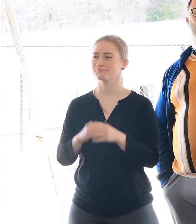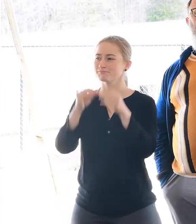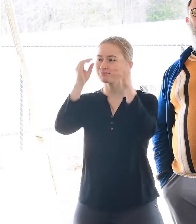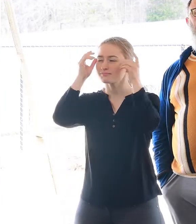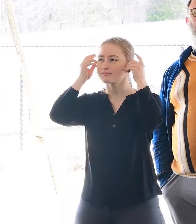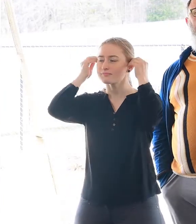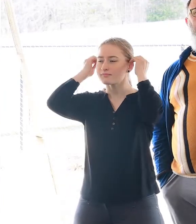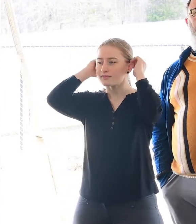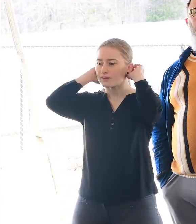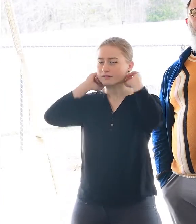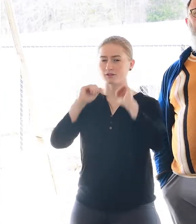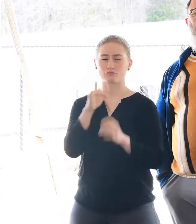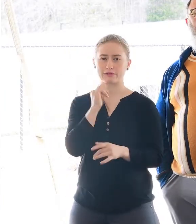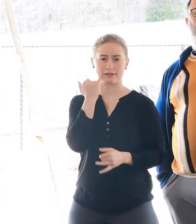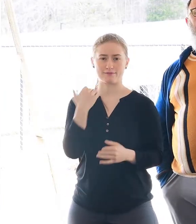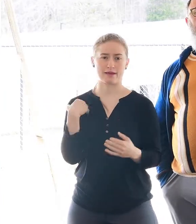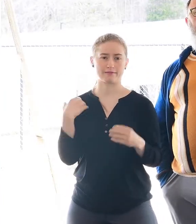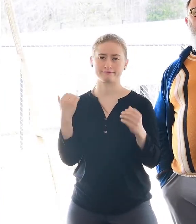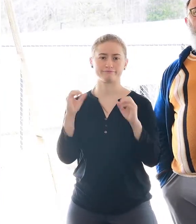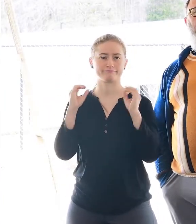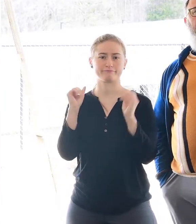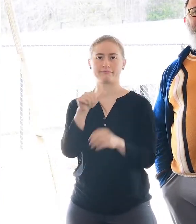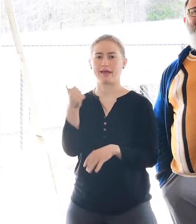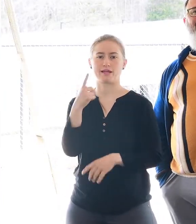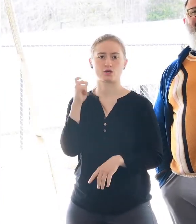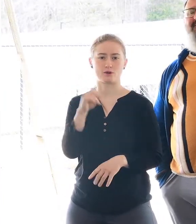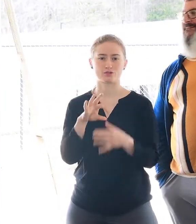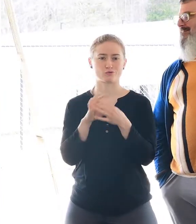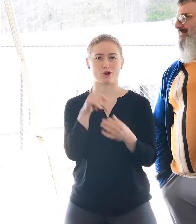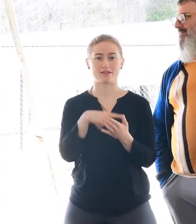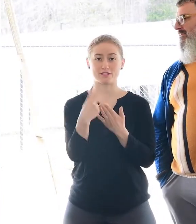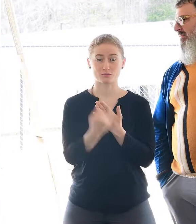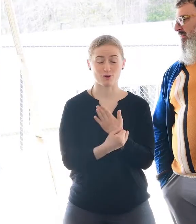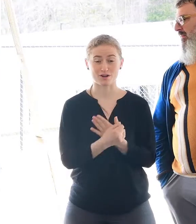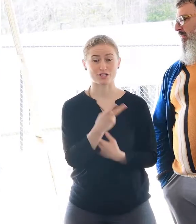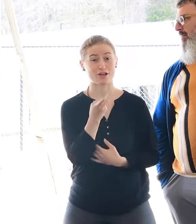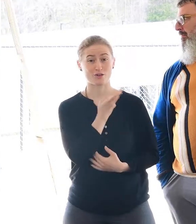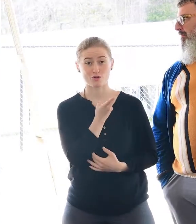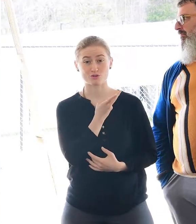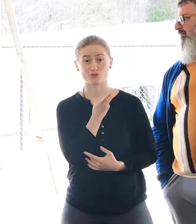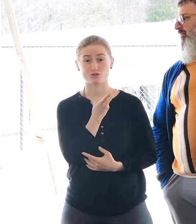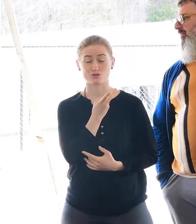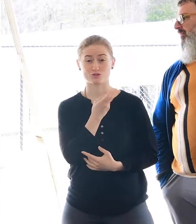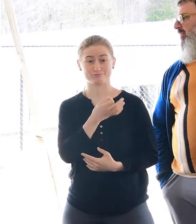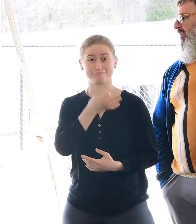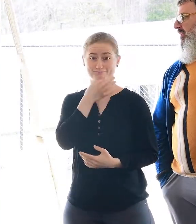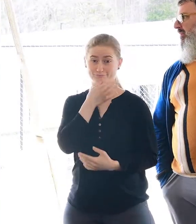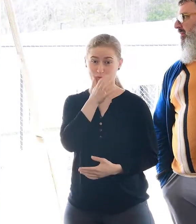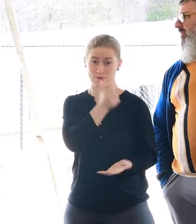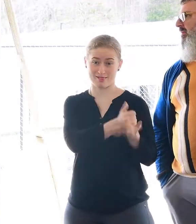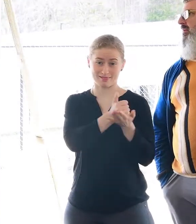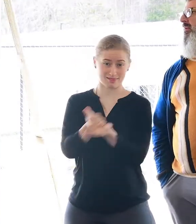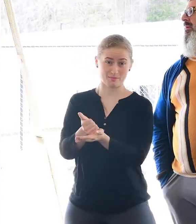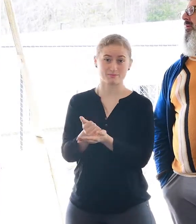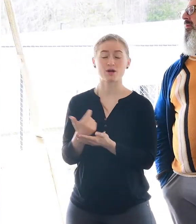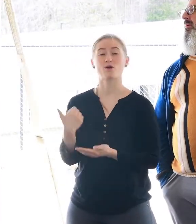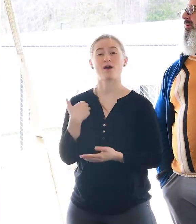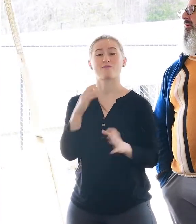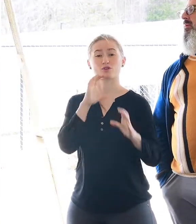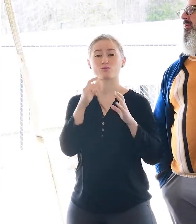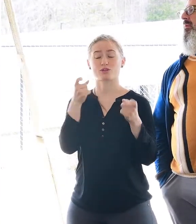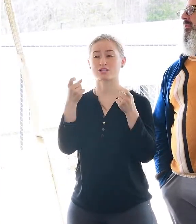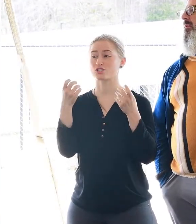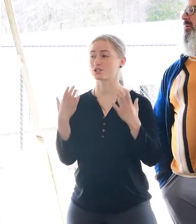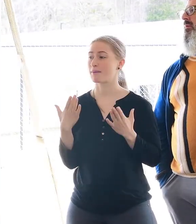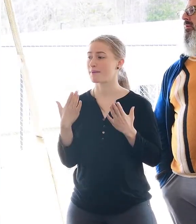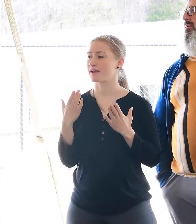So if you have any questions about the project in particular and our end of it, those two can help you out. We also have a communications